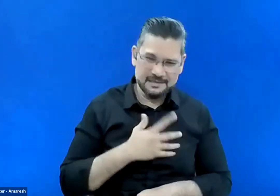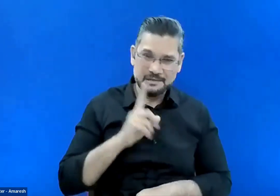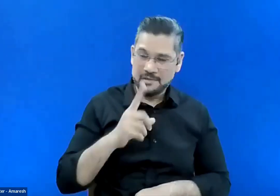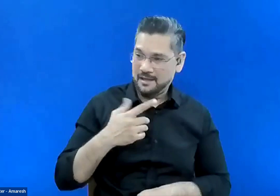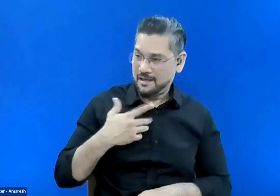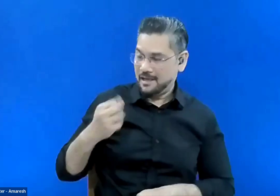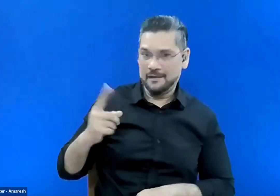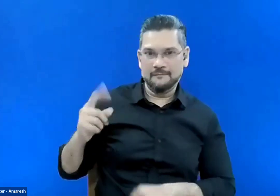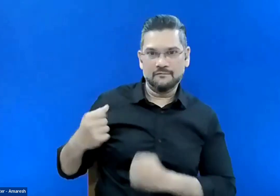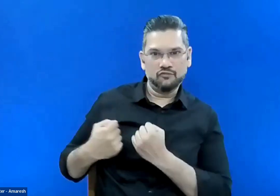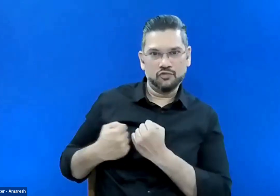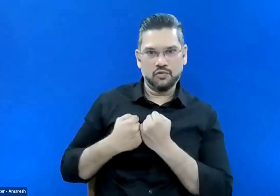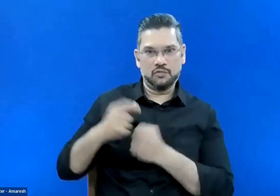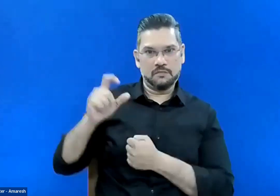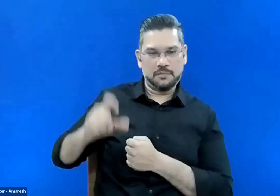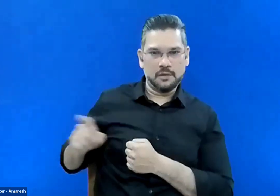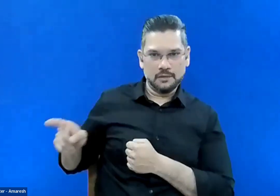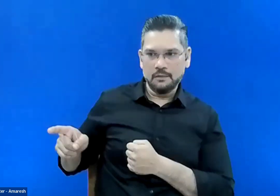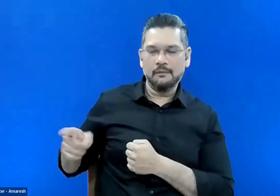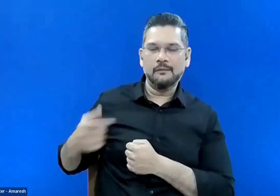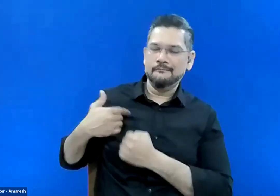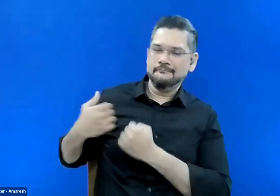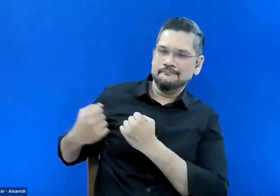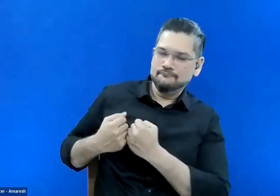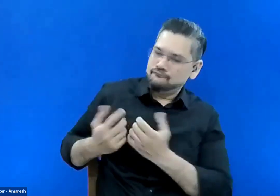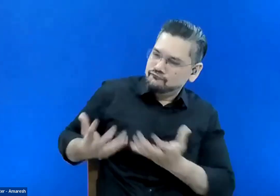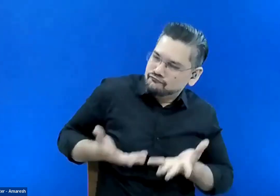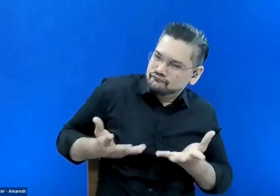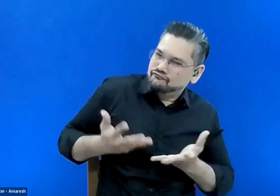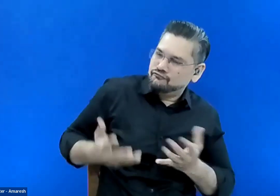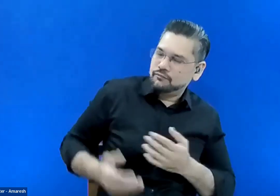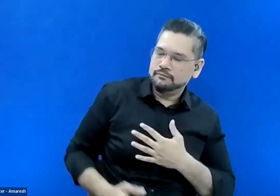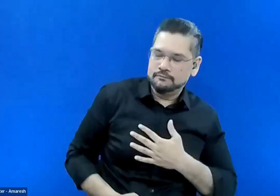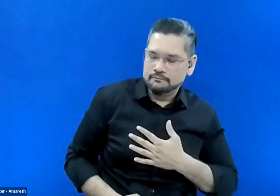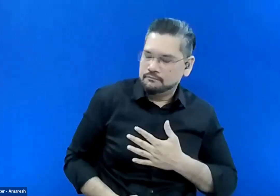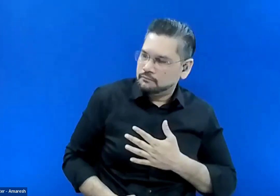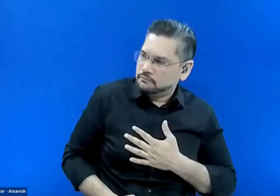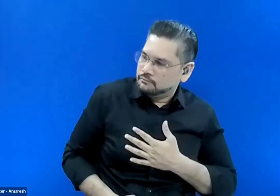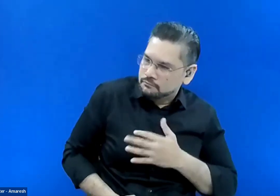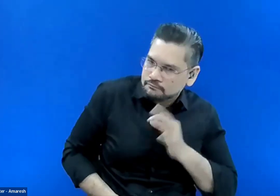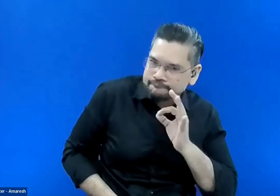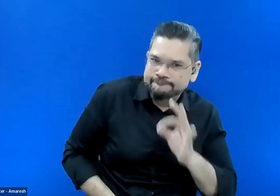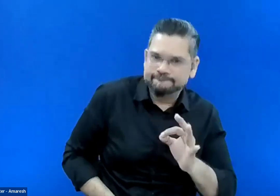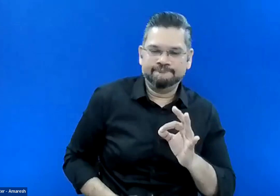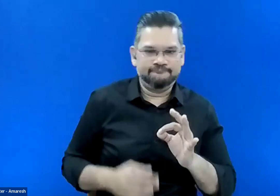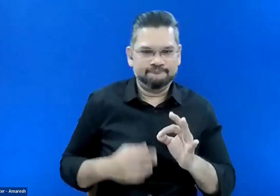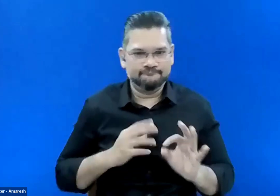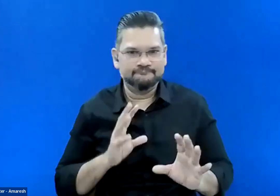I'm here with you on this webinar. So that's a really good example of what